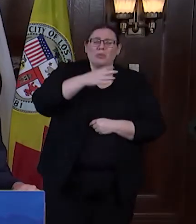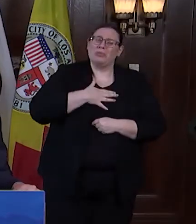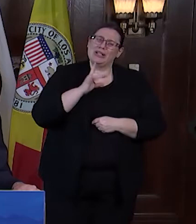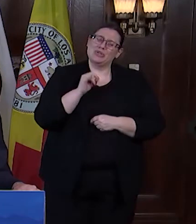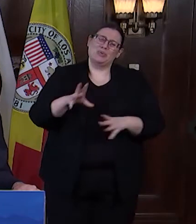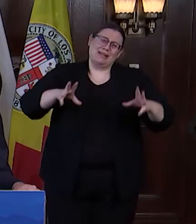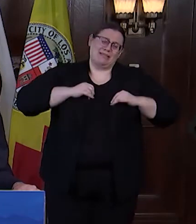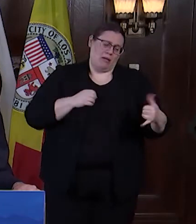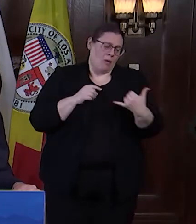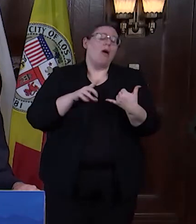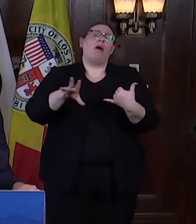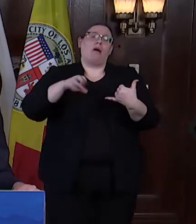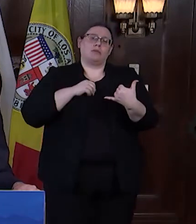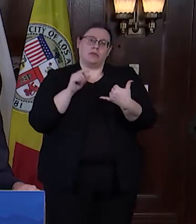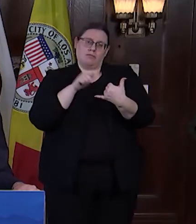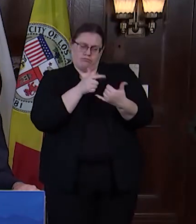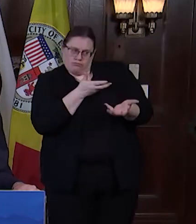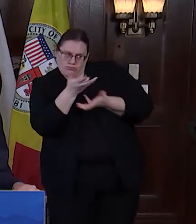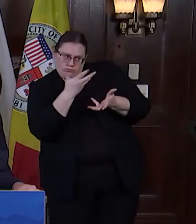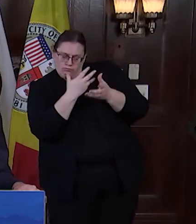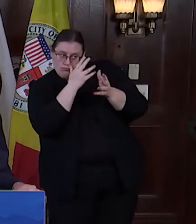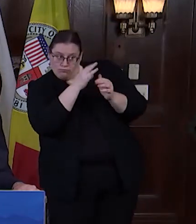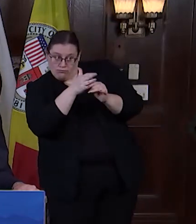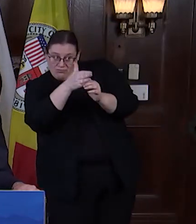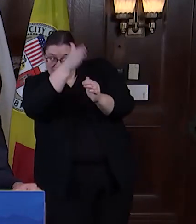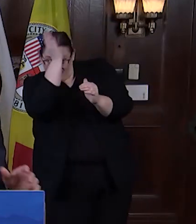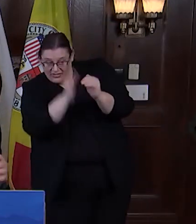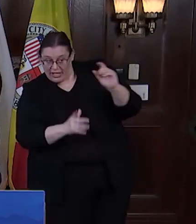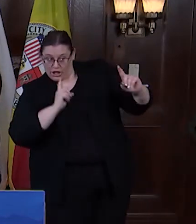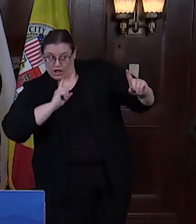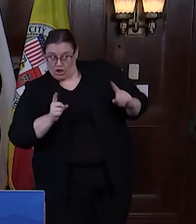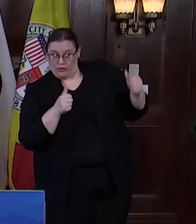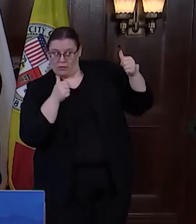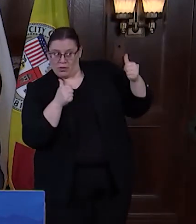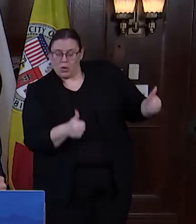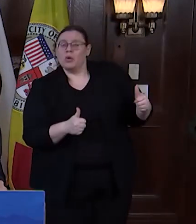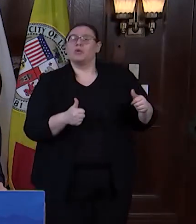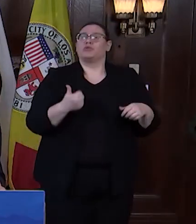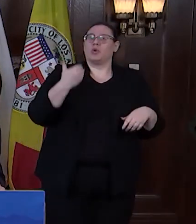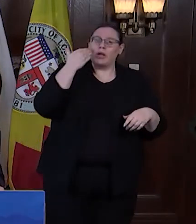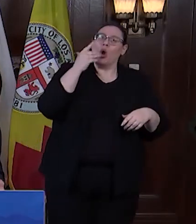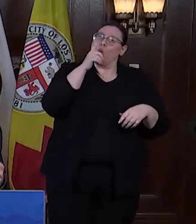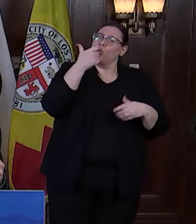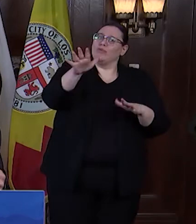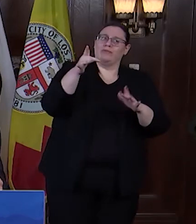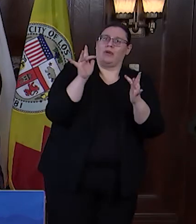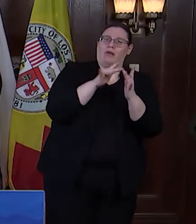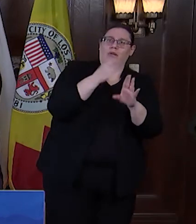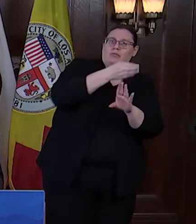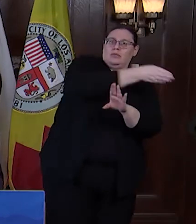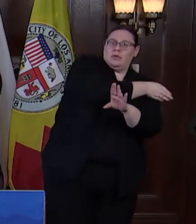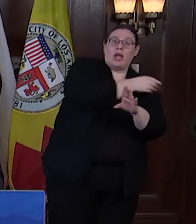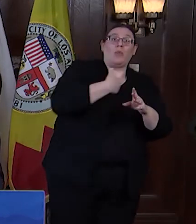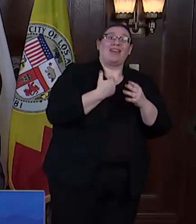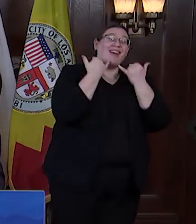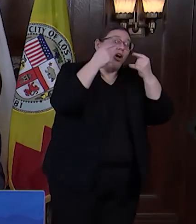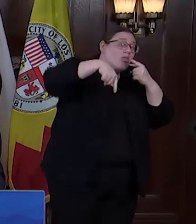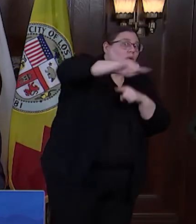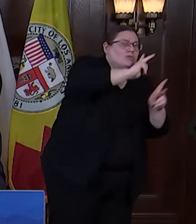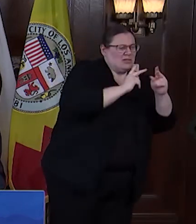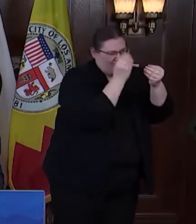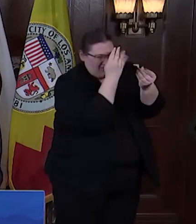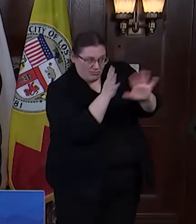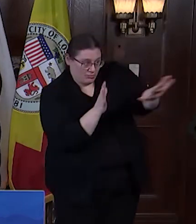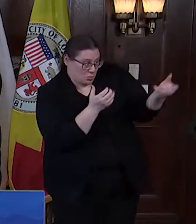that. You need to stick with the interview and complete the interview so that we can know everybody you've come into contact with, call them, and make sure that they're